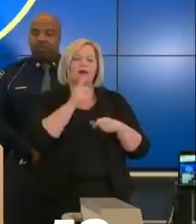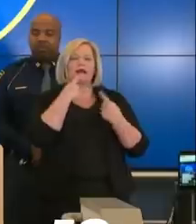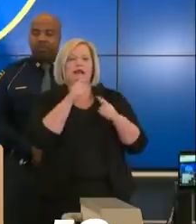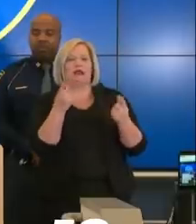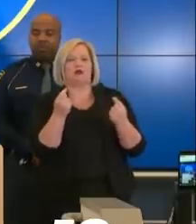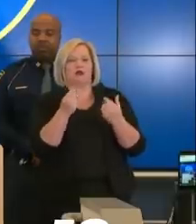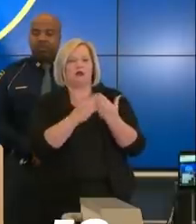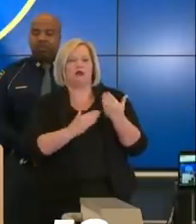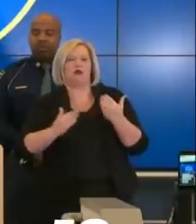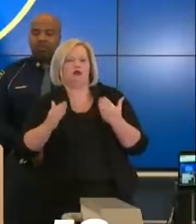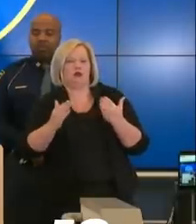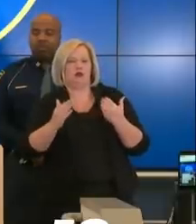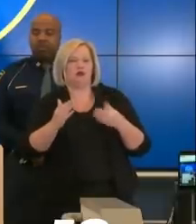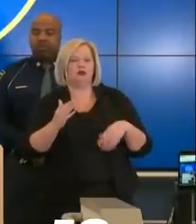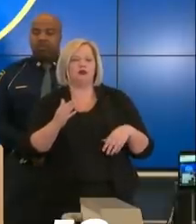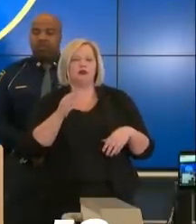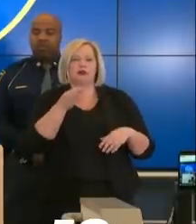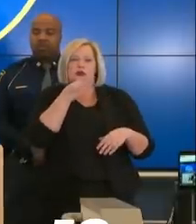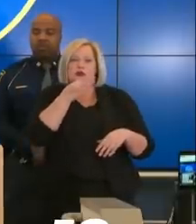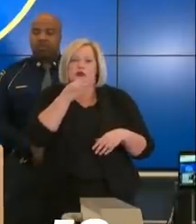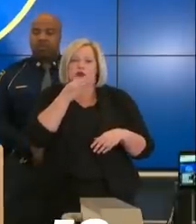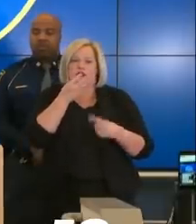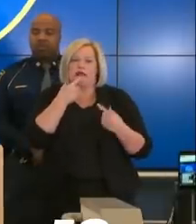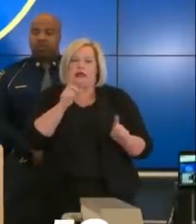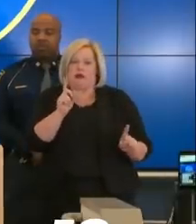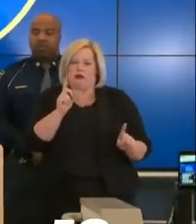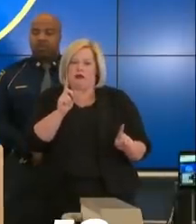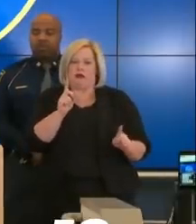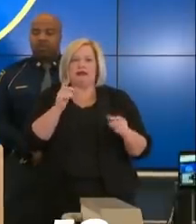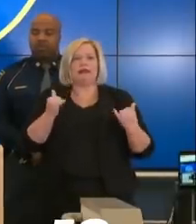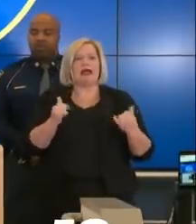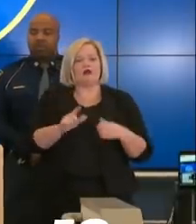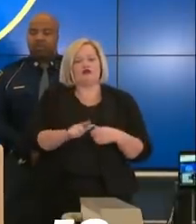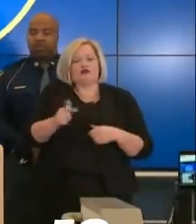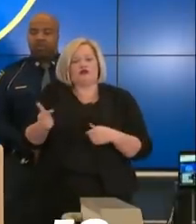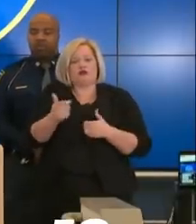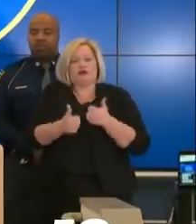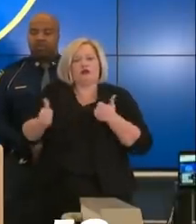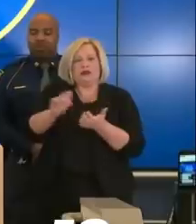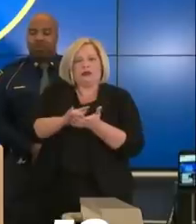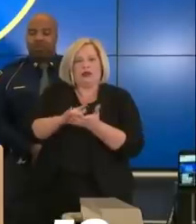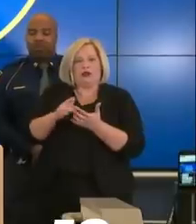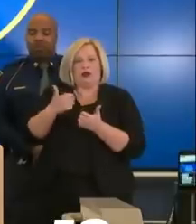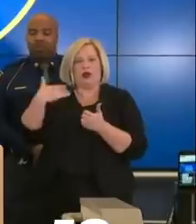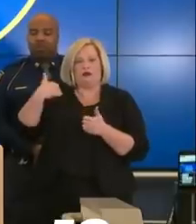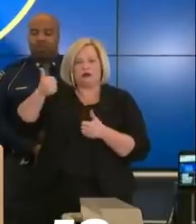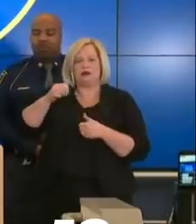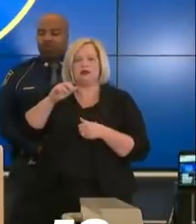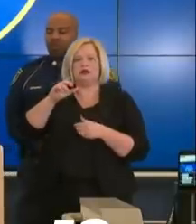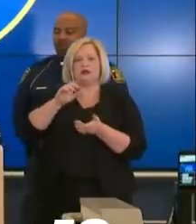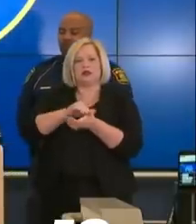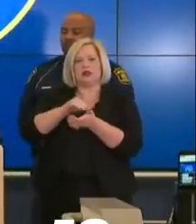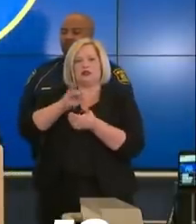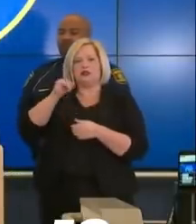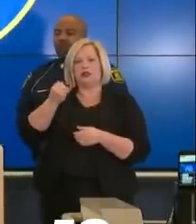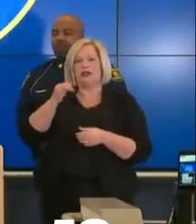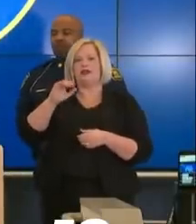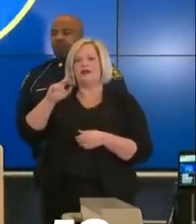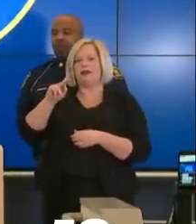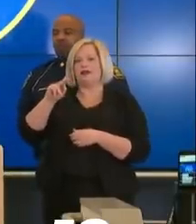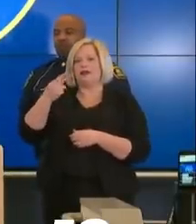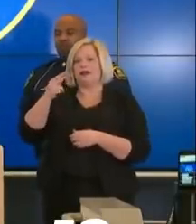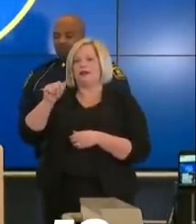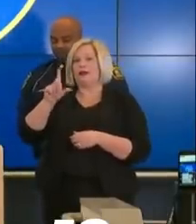days. And with that, I'd like to hand it over at this time to our Chief Medical Officer, Dr. Janae Caldoun.